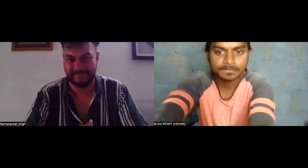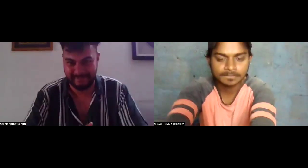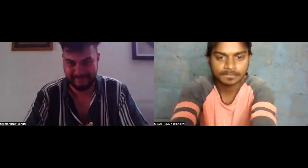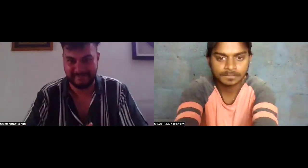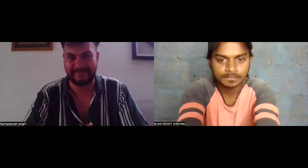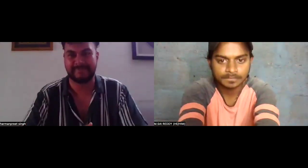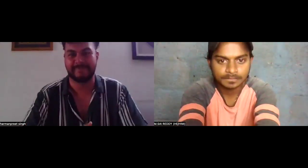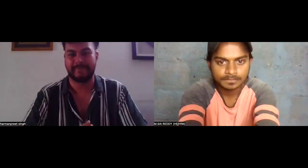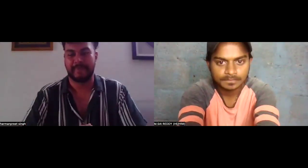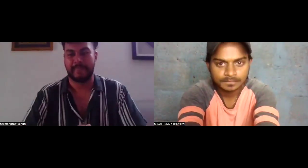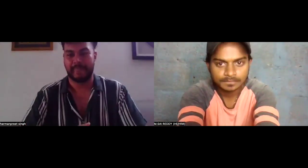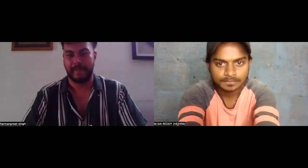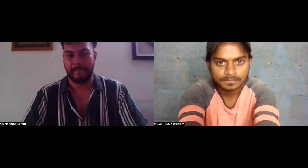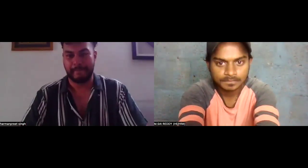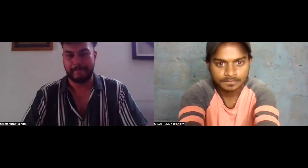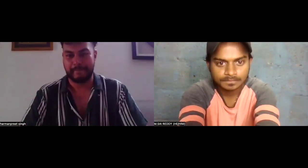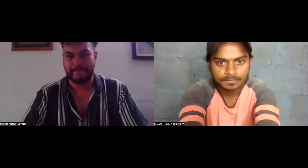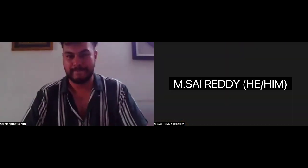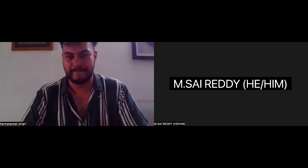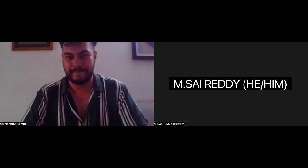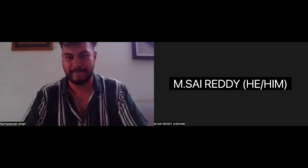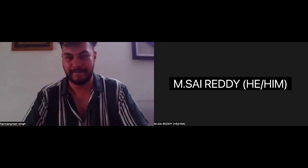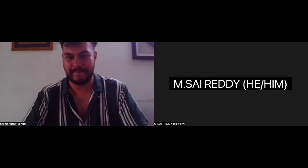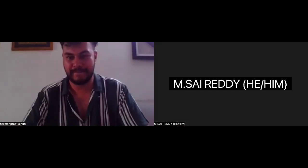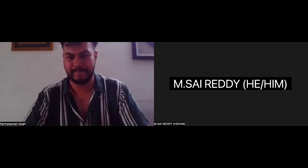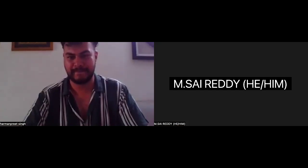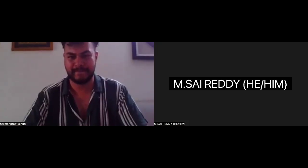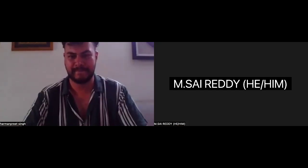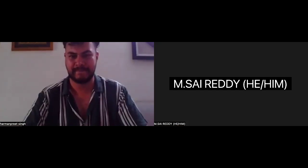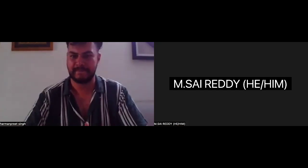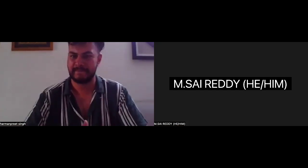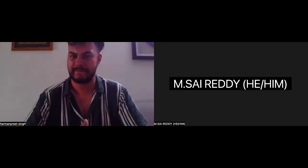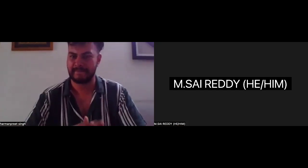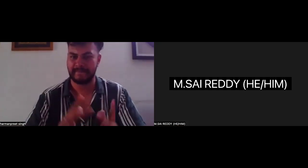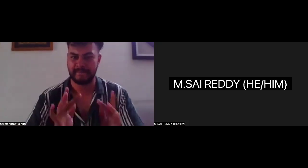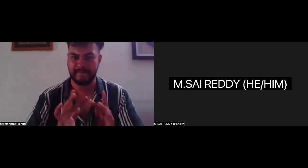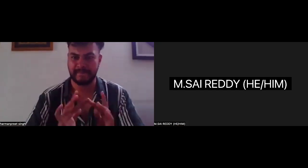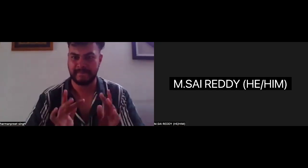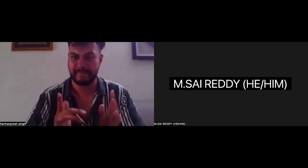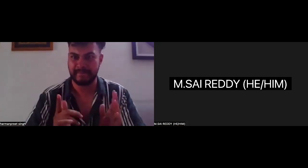adjust your camera.